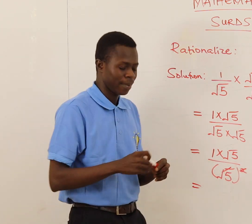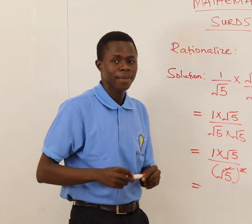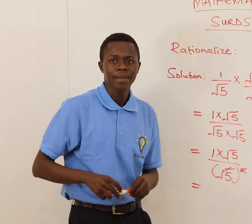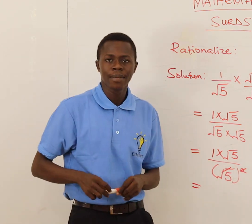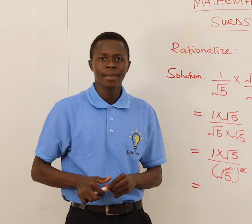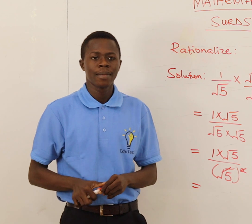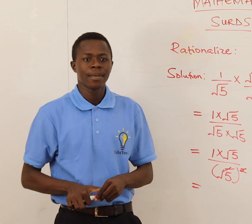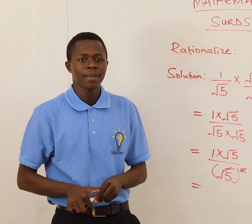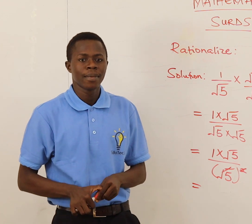our answer.